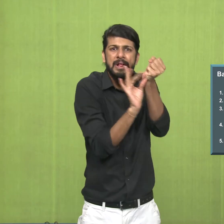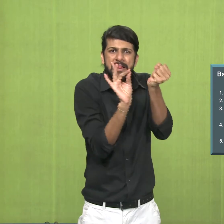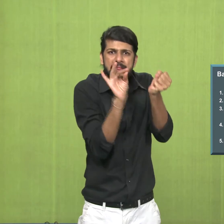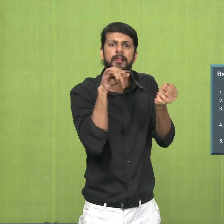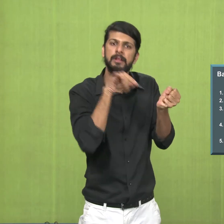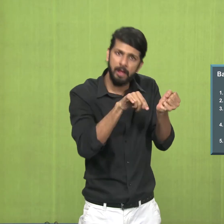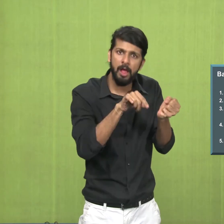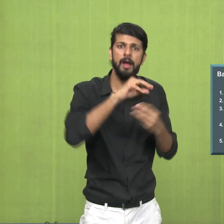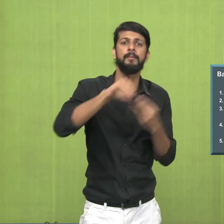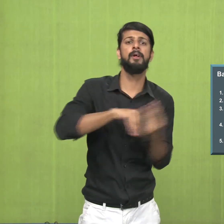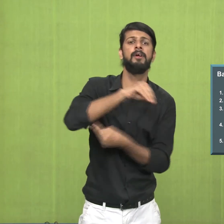Then you also have honey